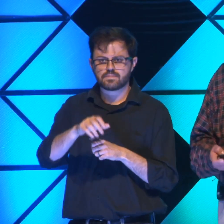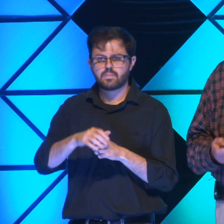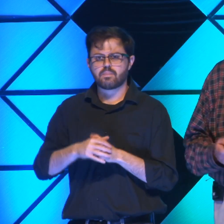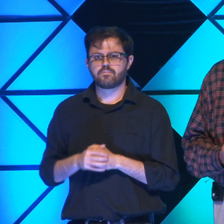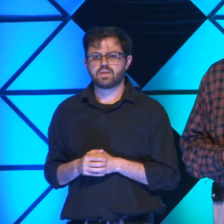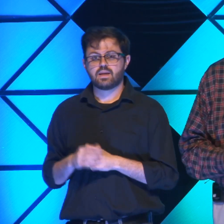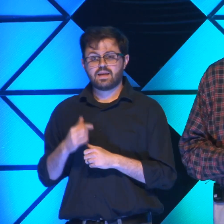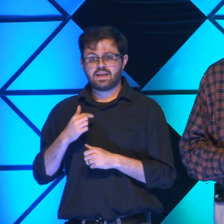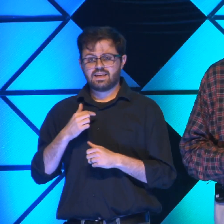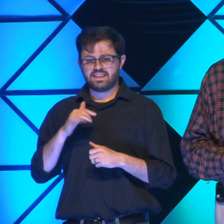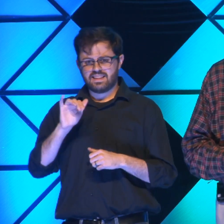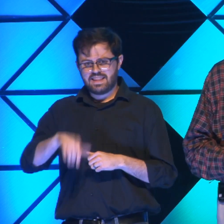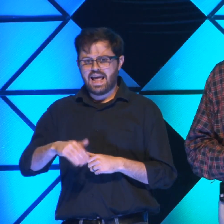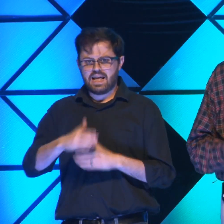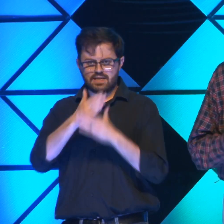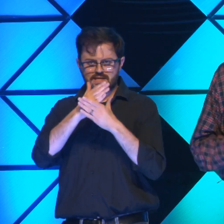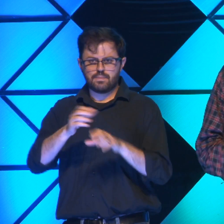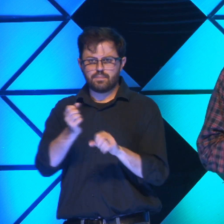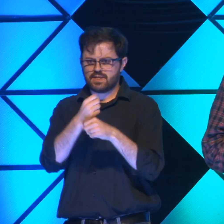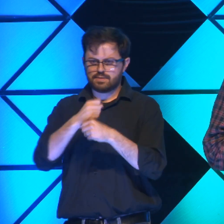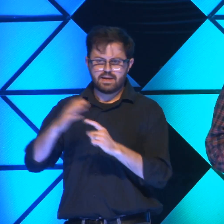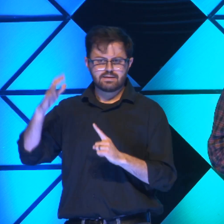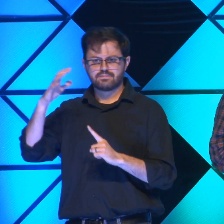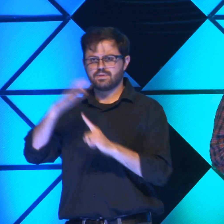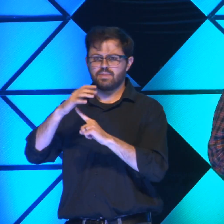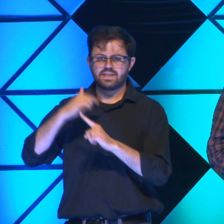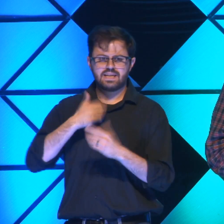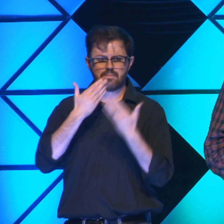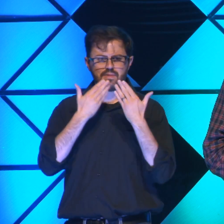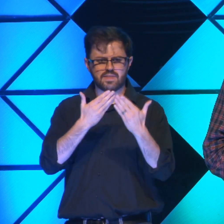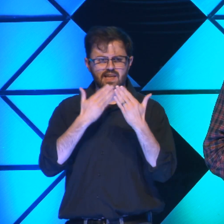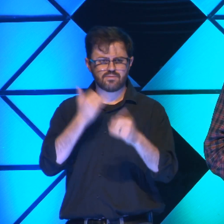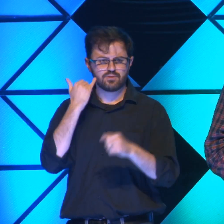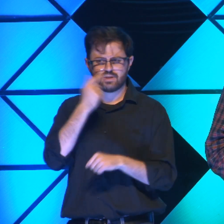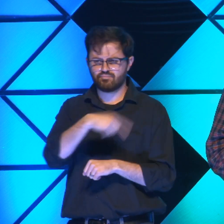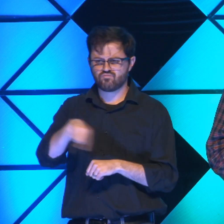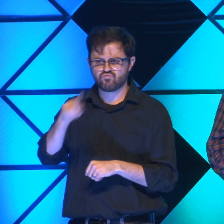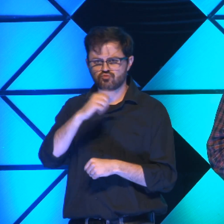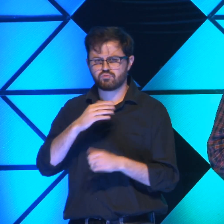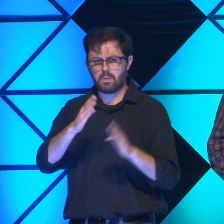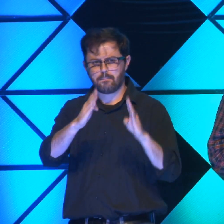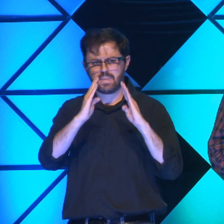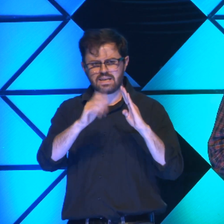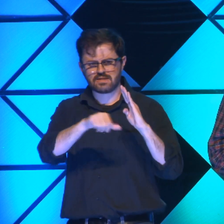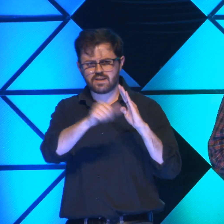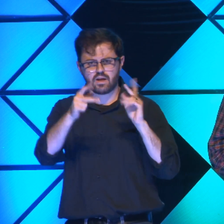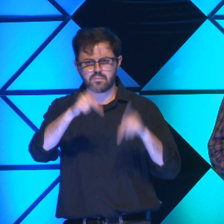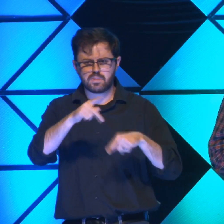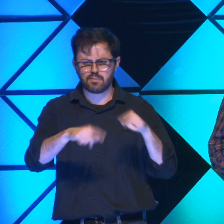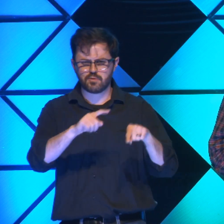for all of those that show care and compassion for those in need.